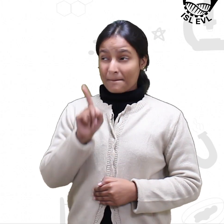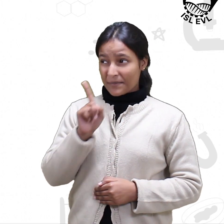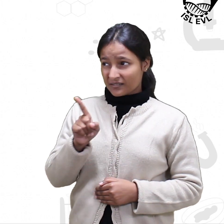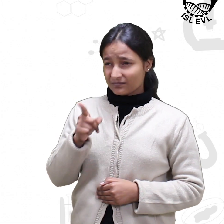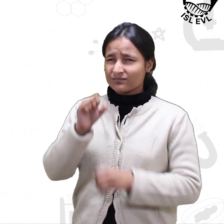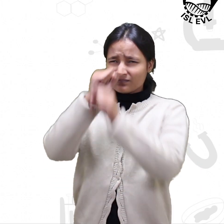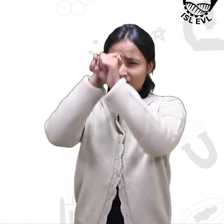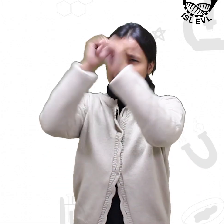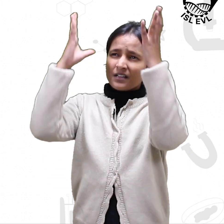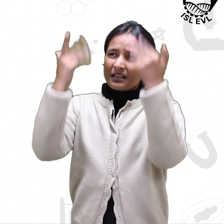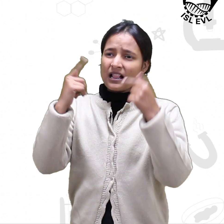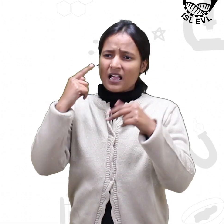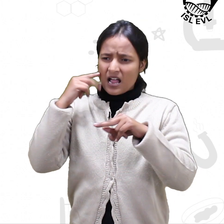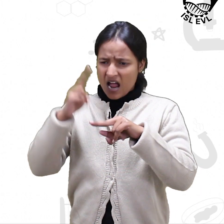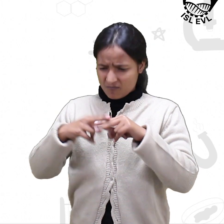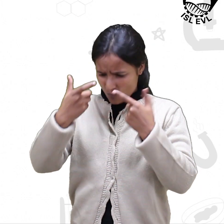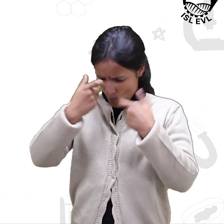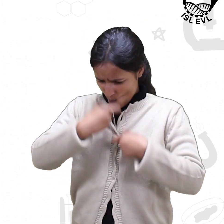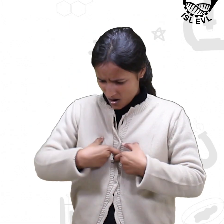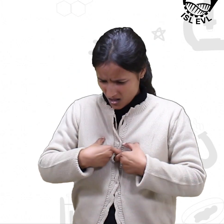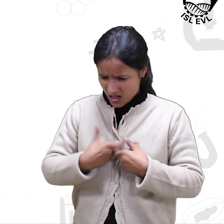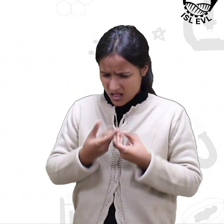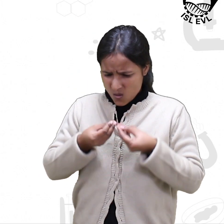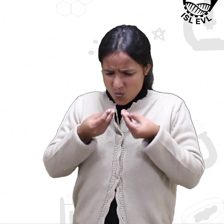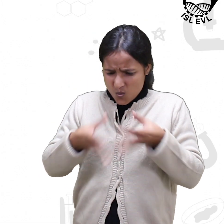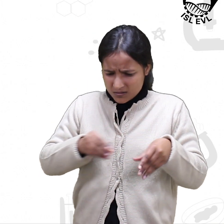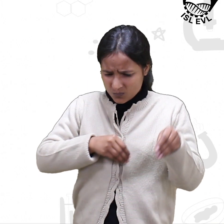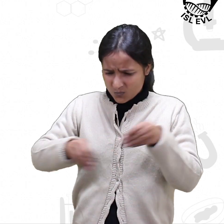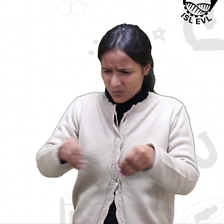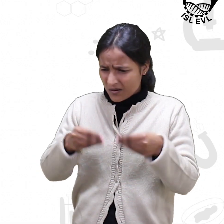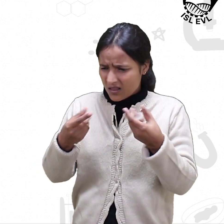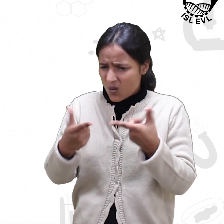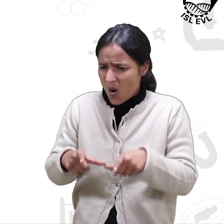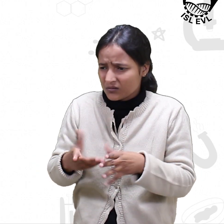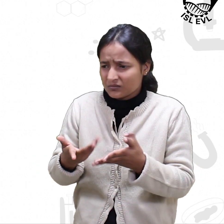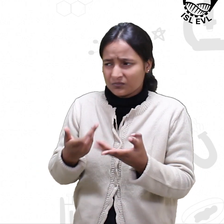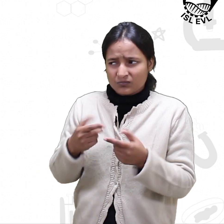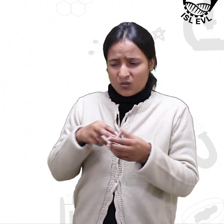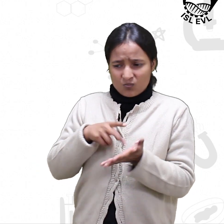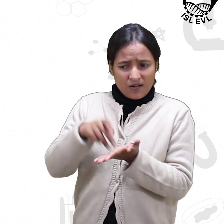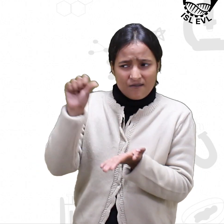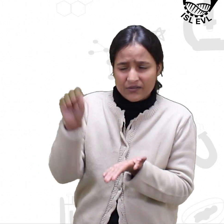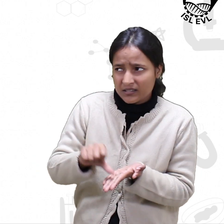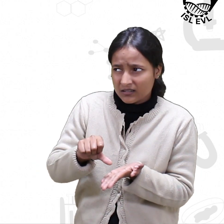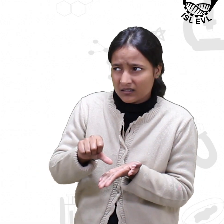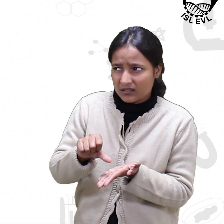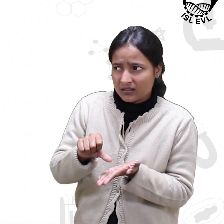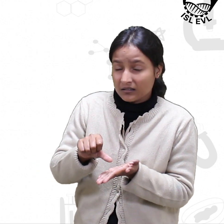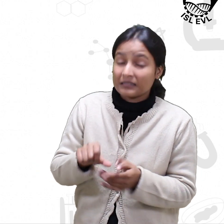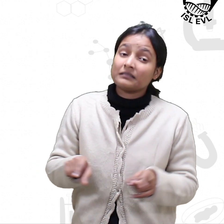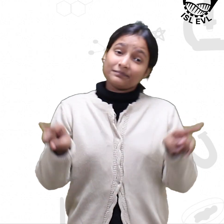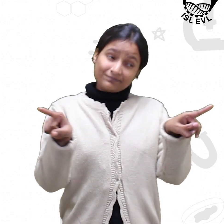you imagine what would happen if one was to lose their ability to move? This is what one of our